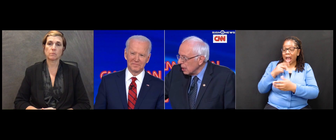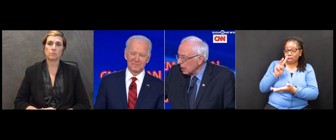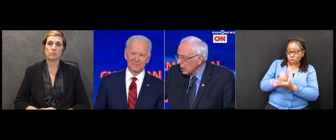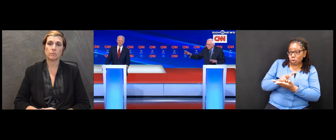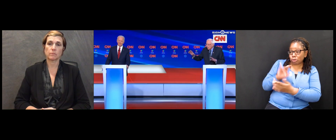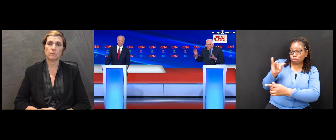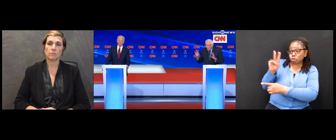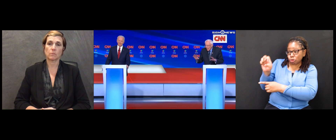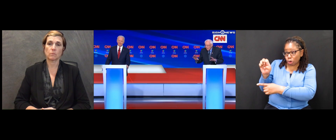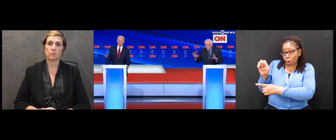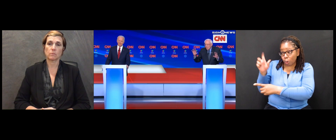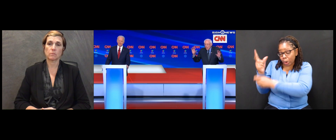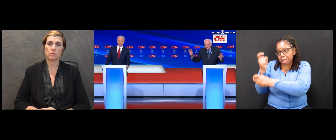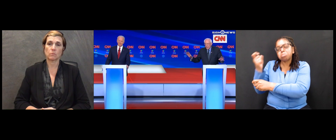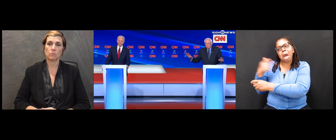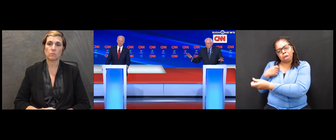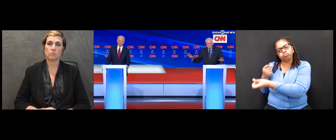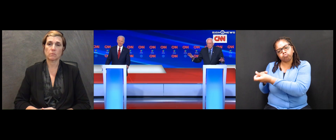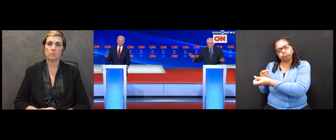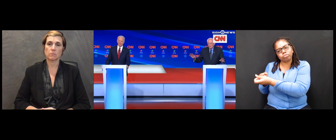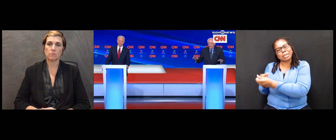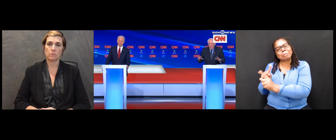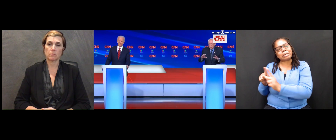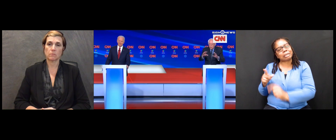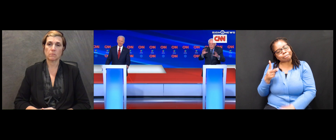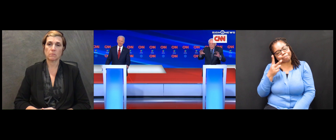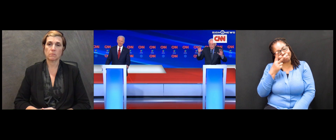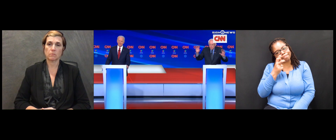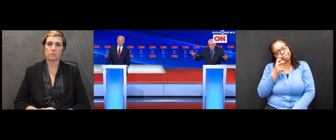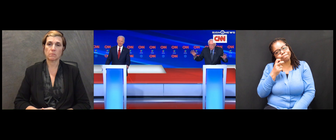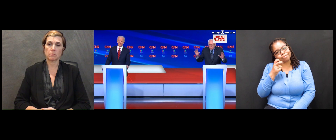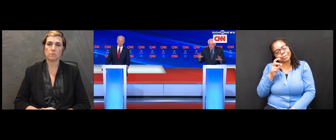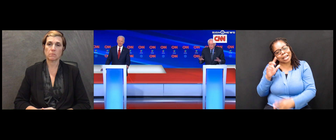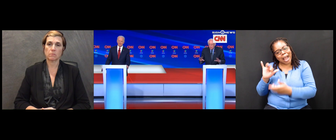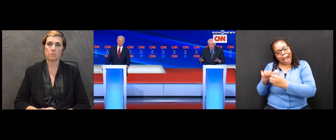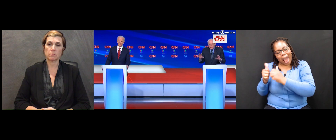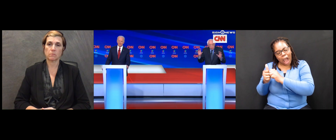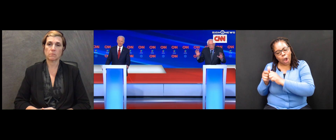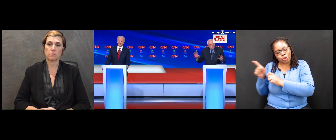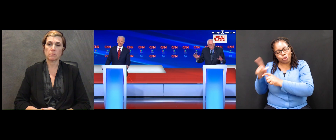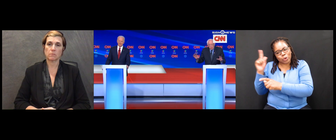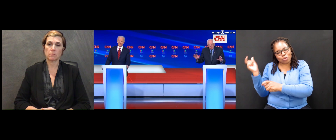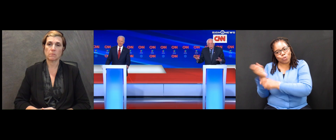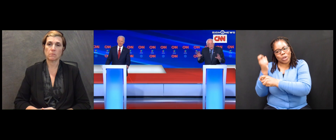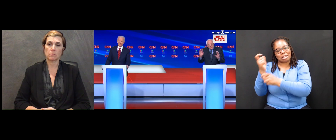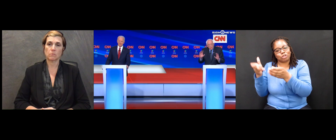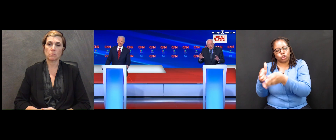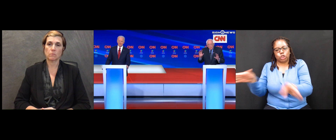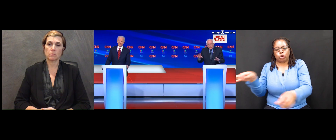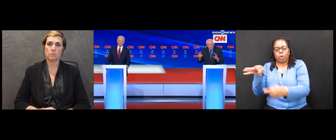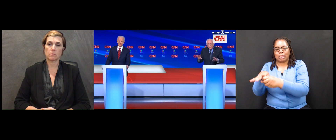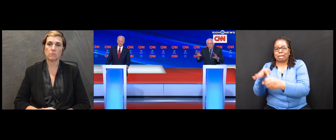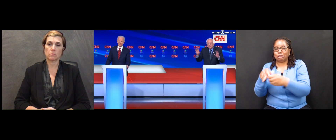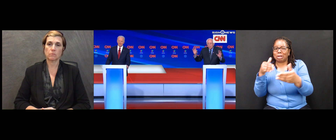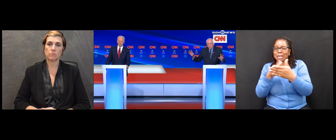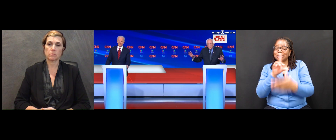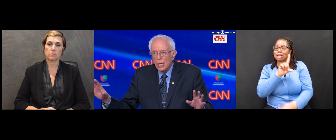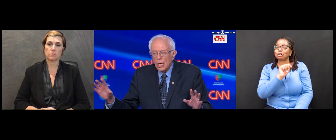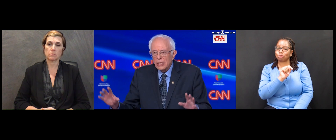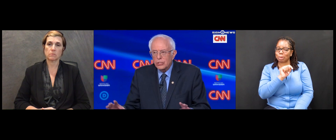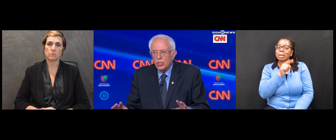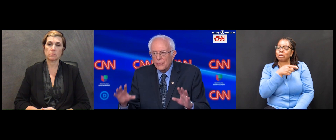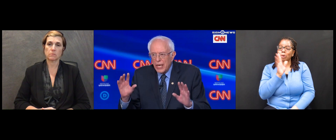you. But I have my doubts about how you win a general election against Trump. Will be a very, very tough